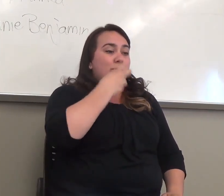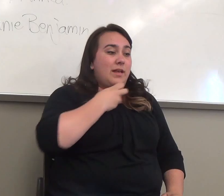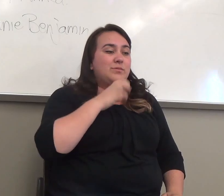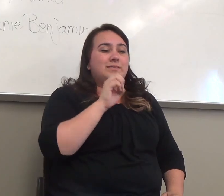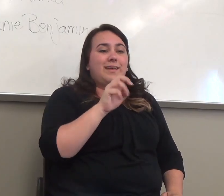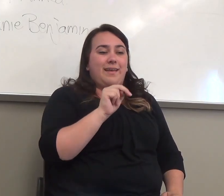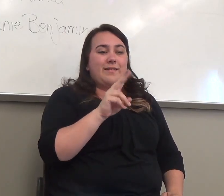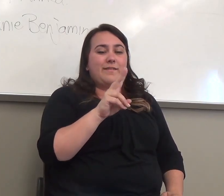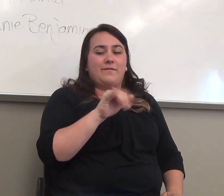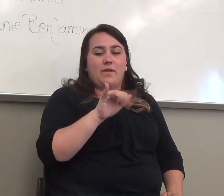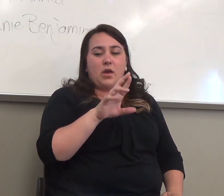actually